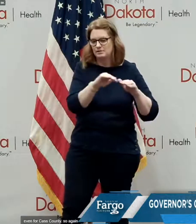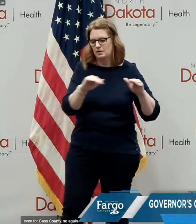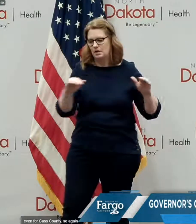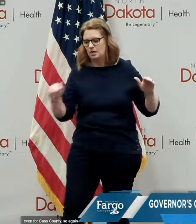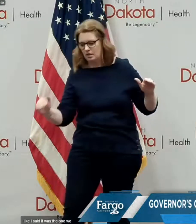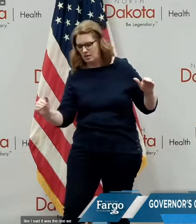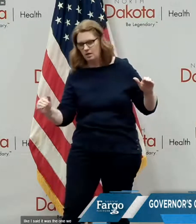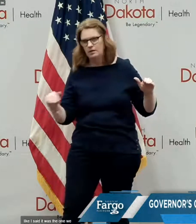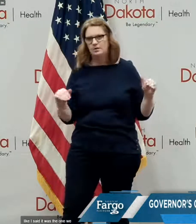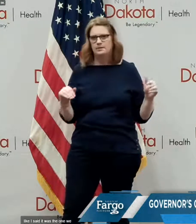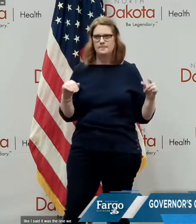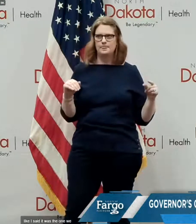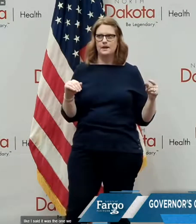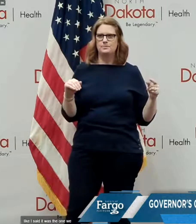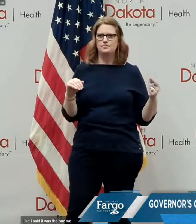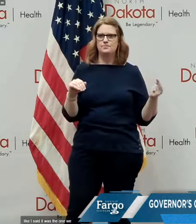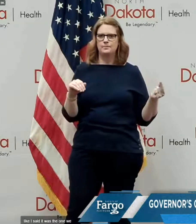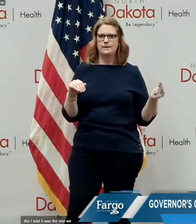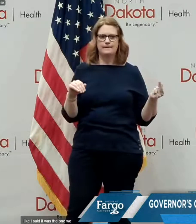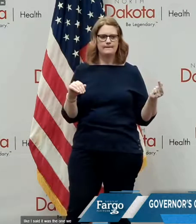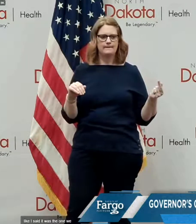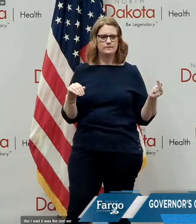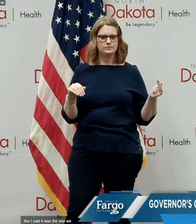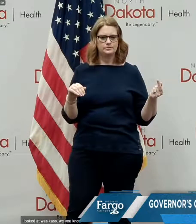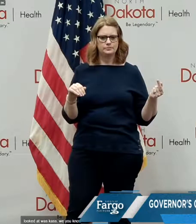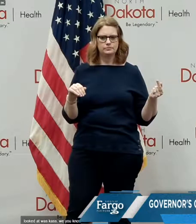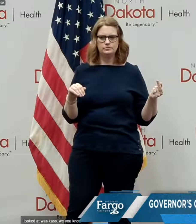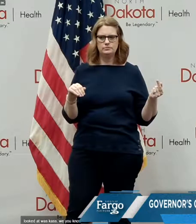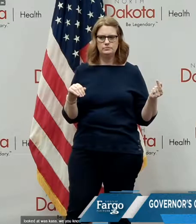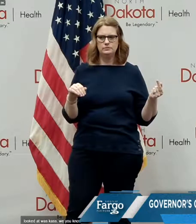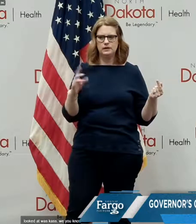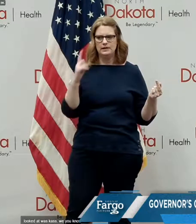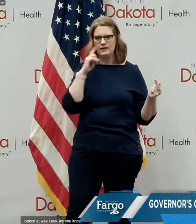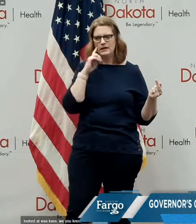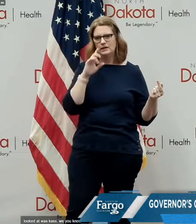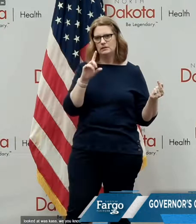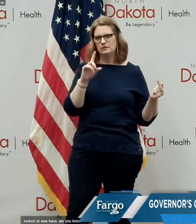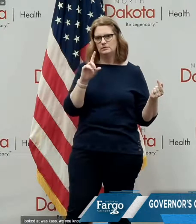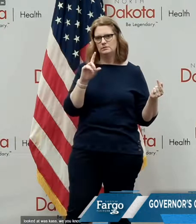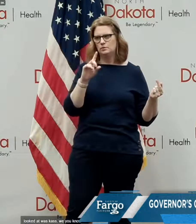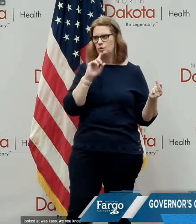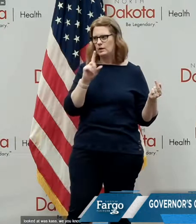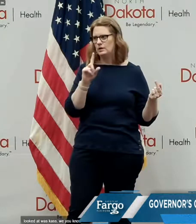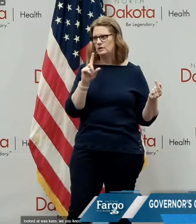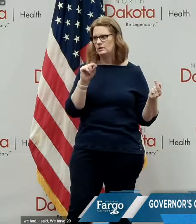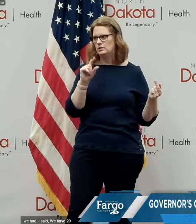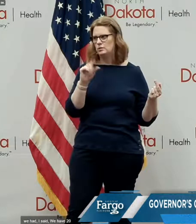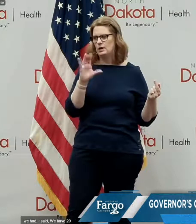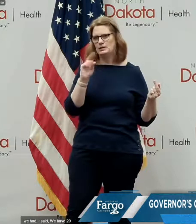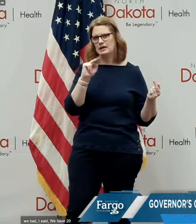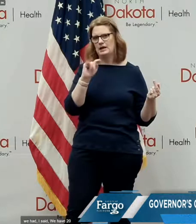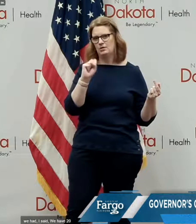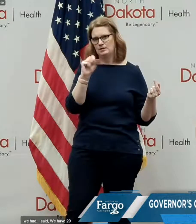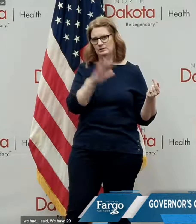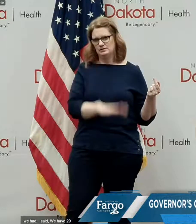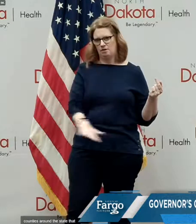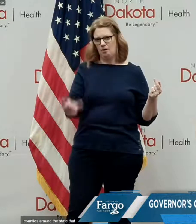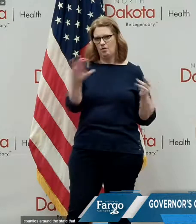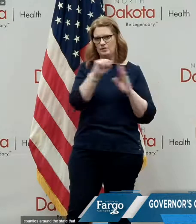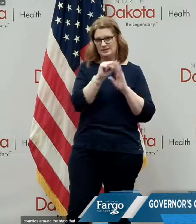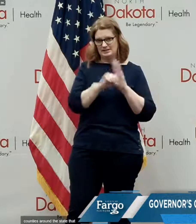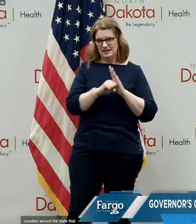we looked at was Cass. We had, I think I said we had 20 counties around the state that met all 11